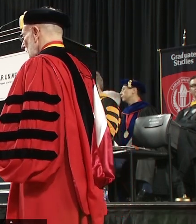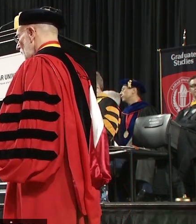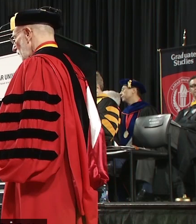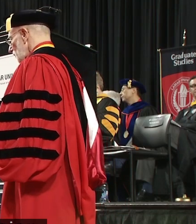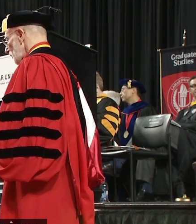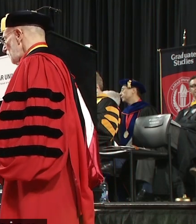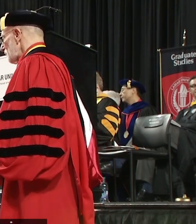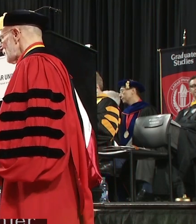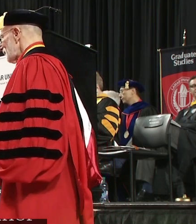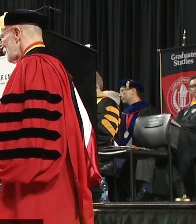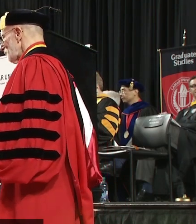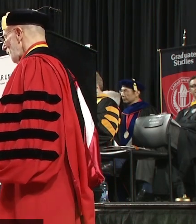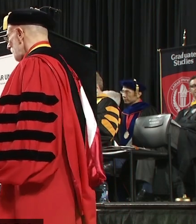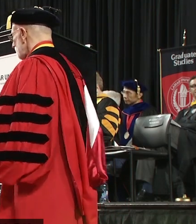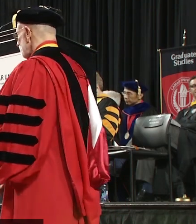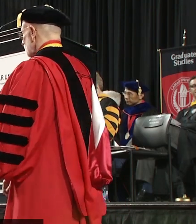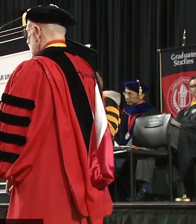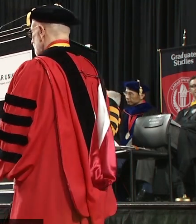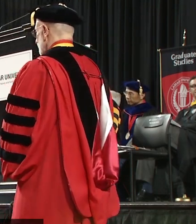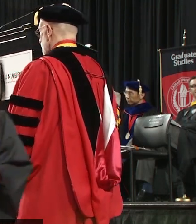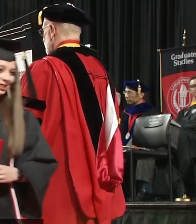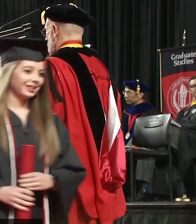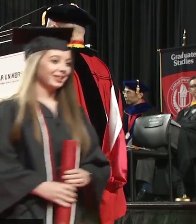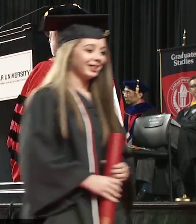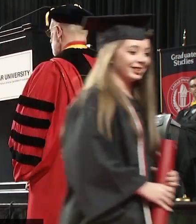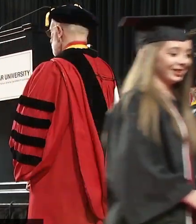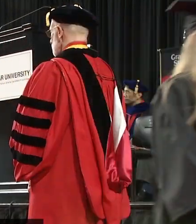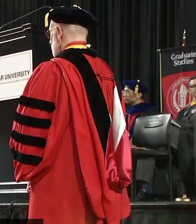Madeline Hightower.